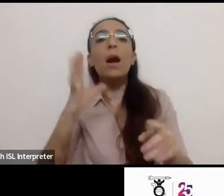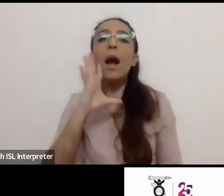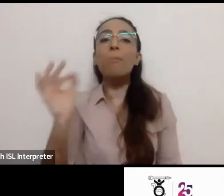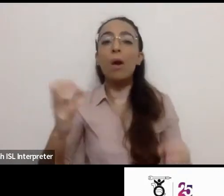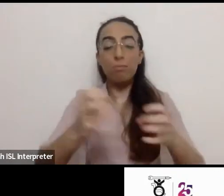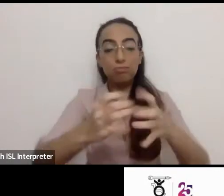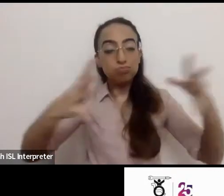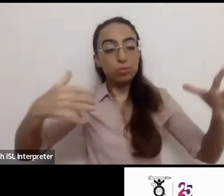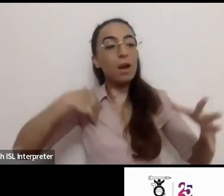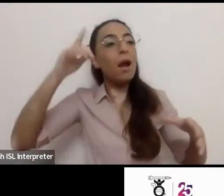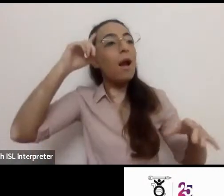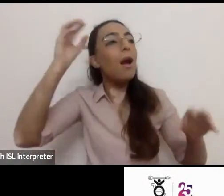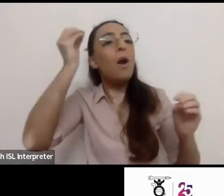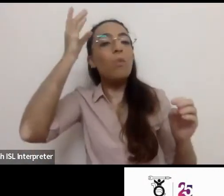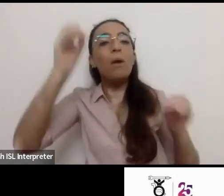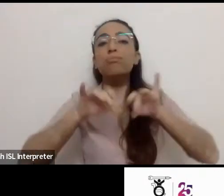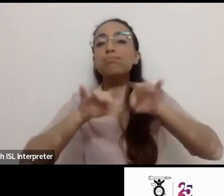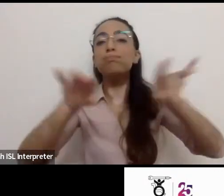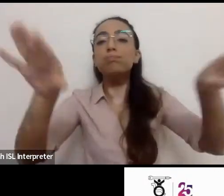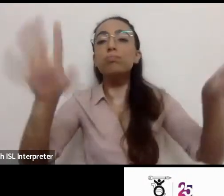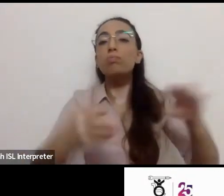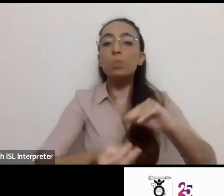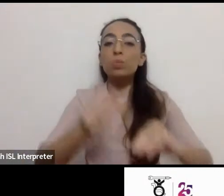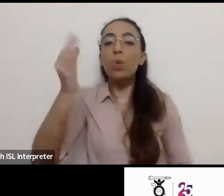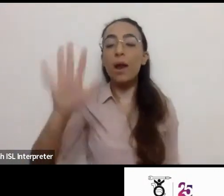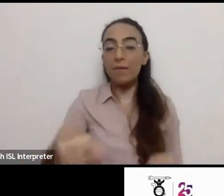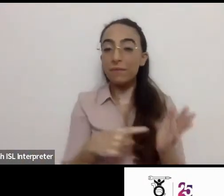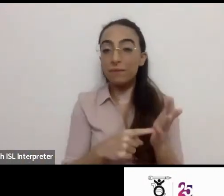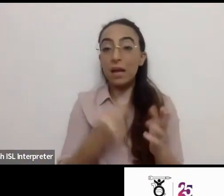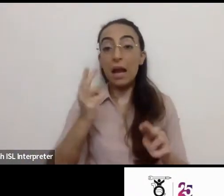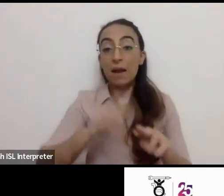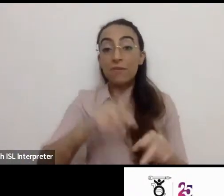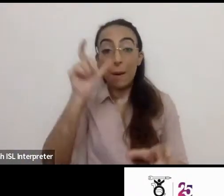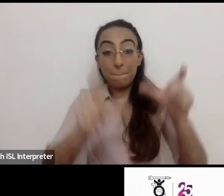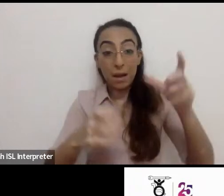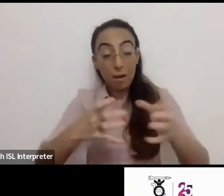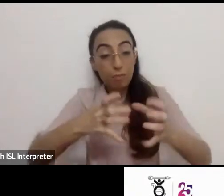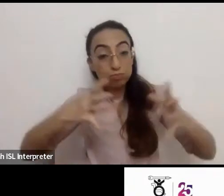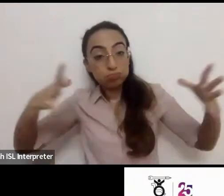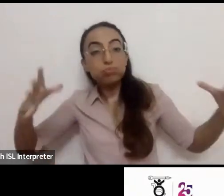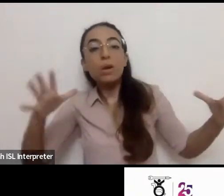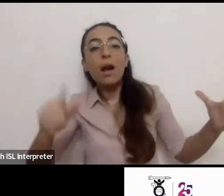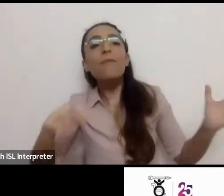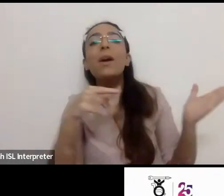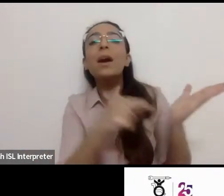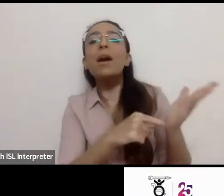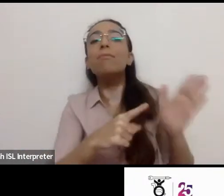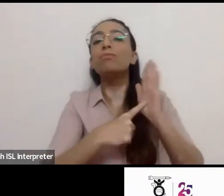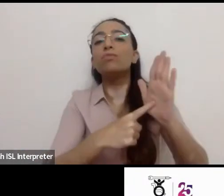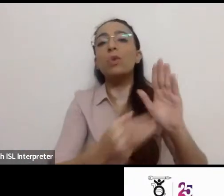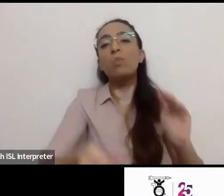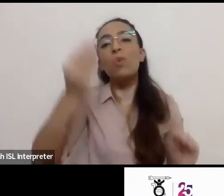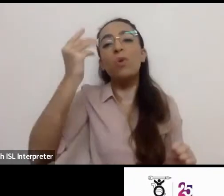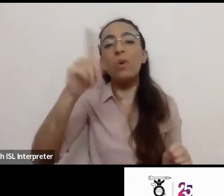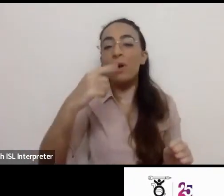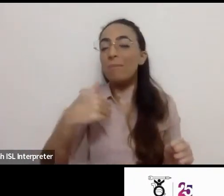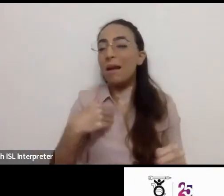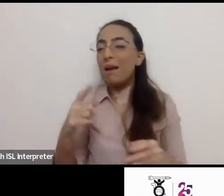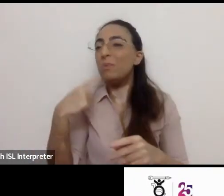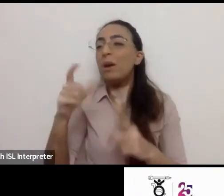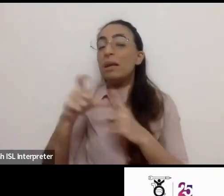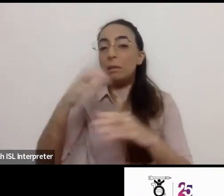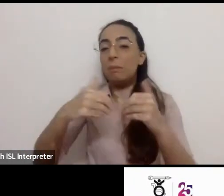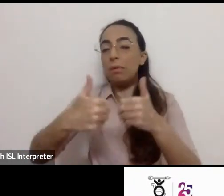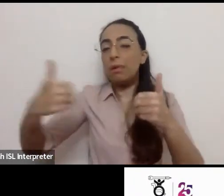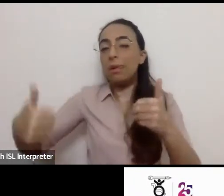of increasing the numbers? Because when it gets to a certain scale, it becomes omnipresent, as opposed to the minority exception that's